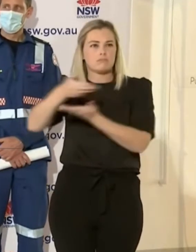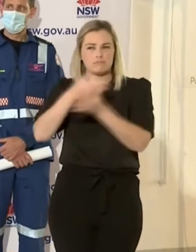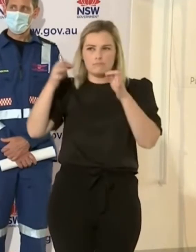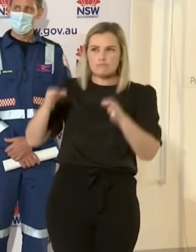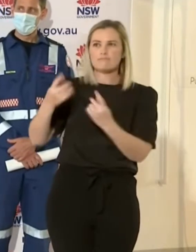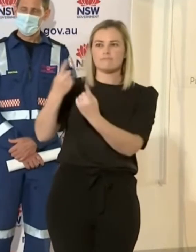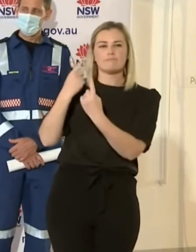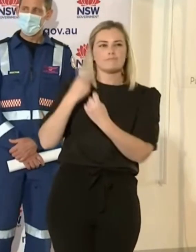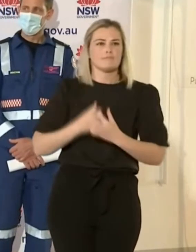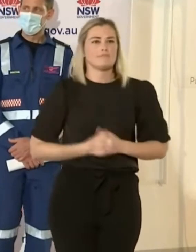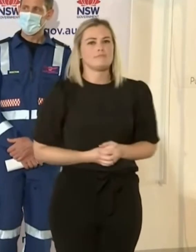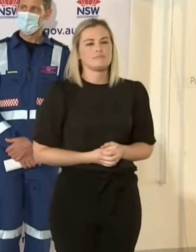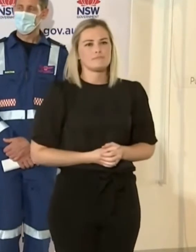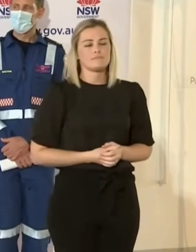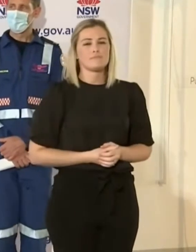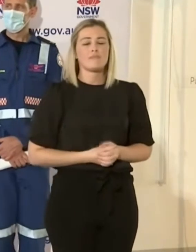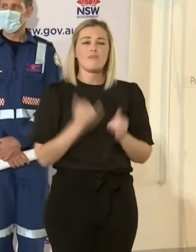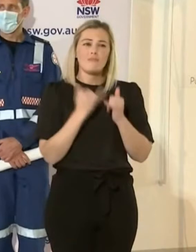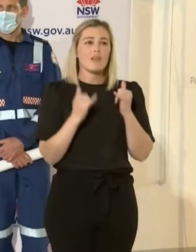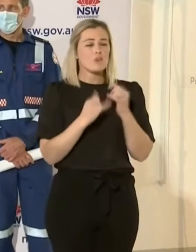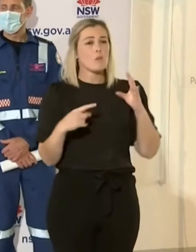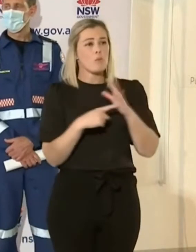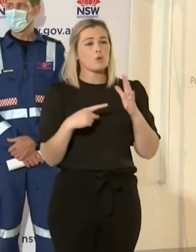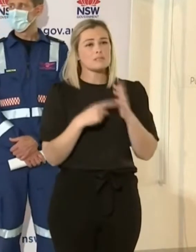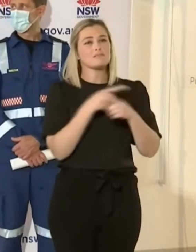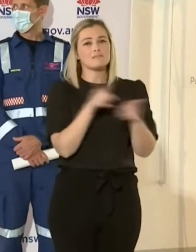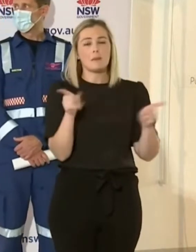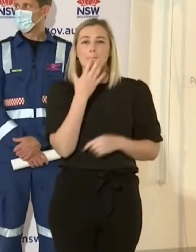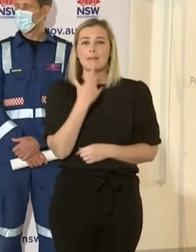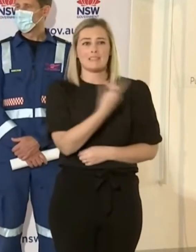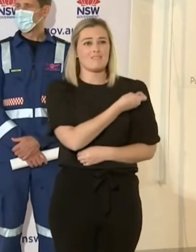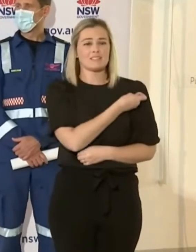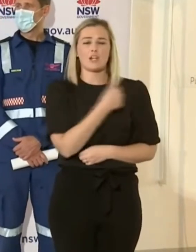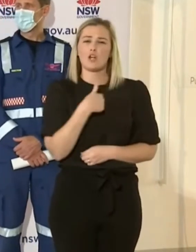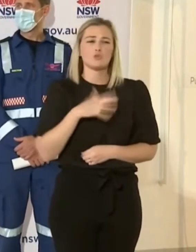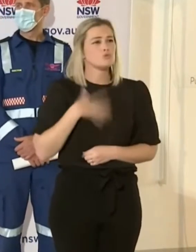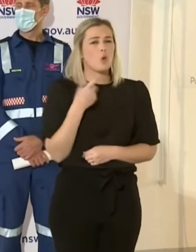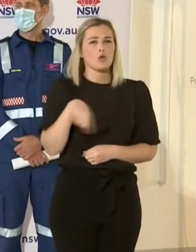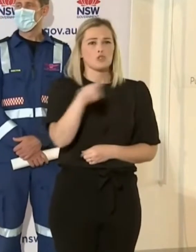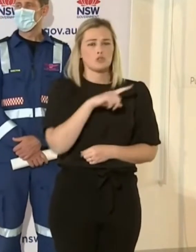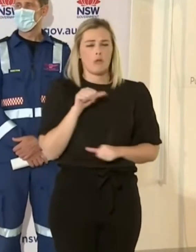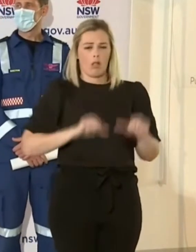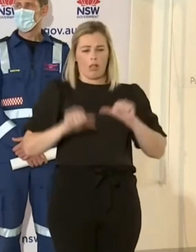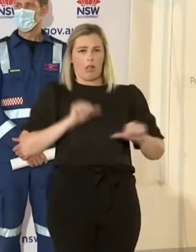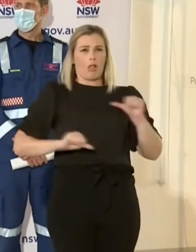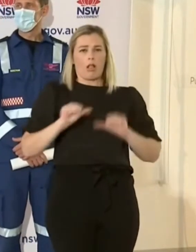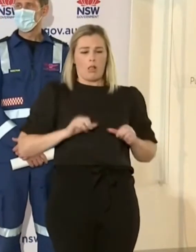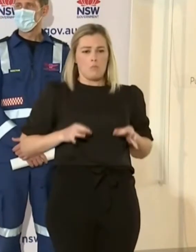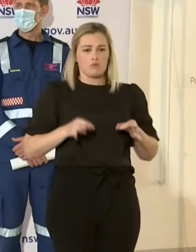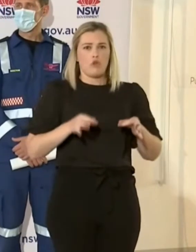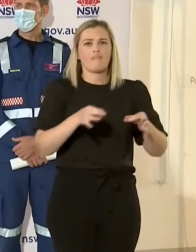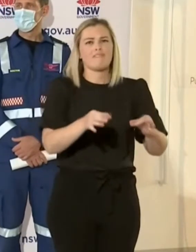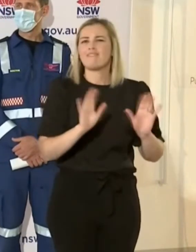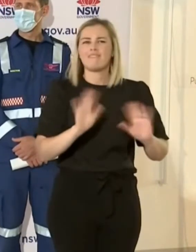get vaccinated. I want no reluctance. Please, just go out and get vaccinated so we can get back to the way we would all like to